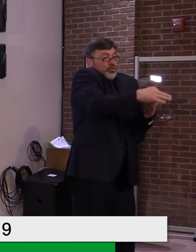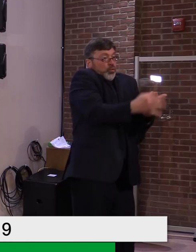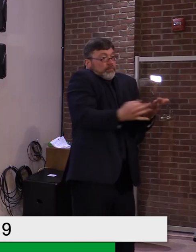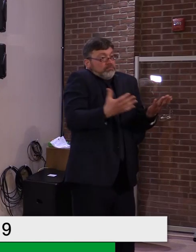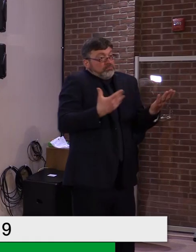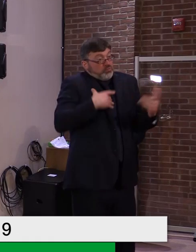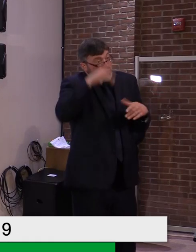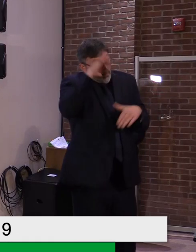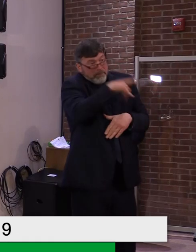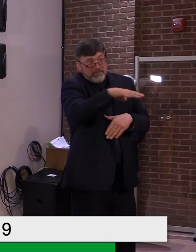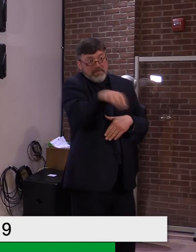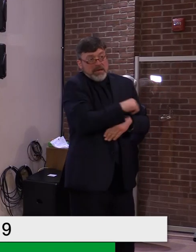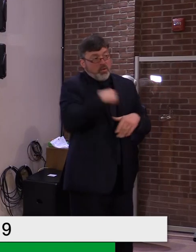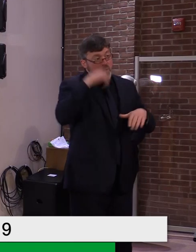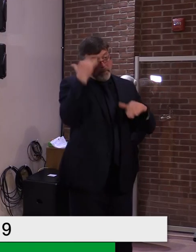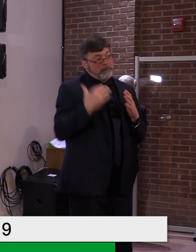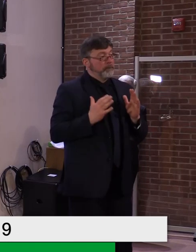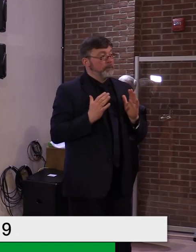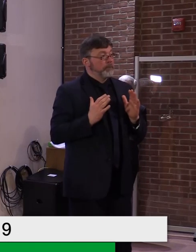Kevin, the Boston Globe.